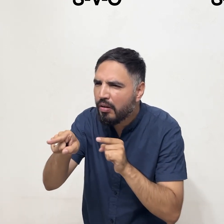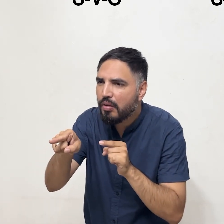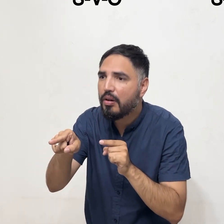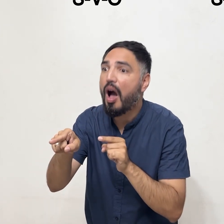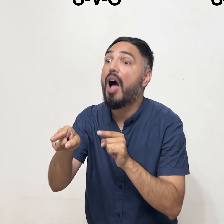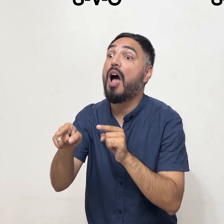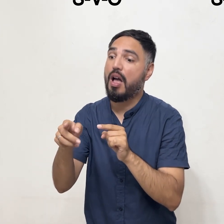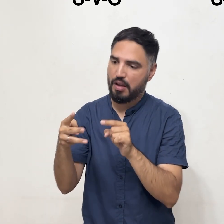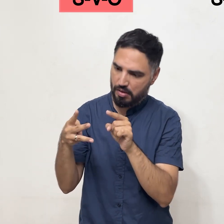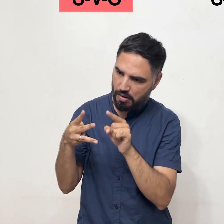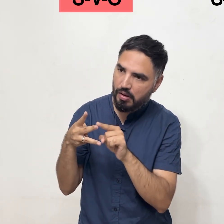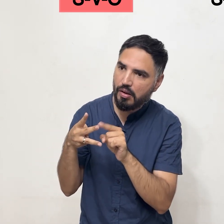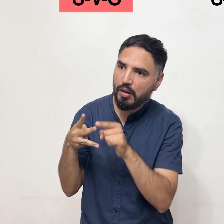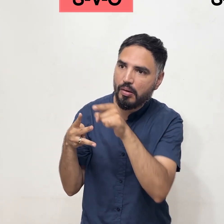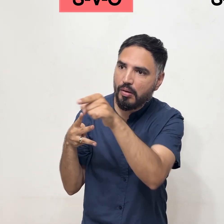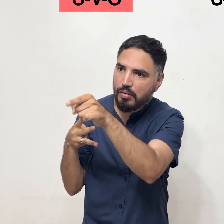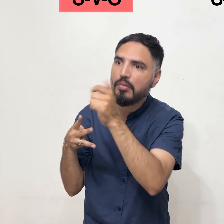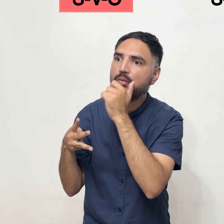people use one order,